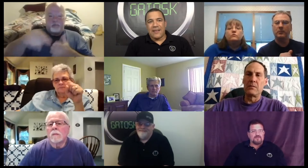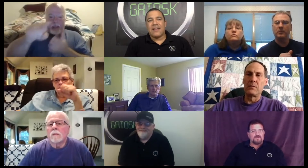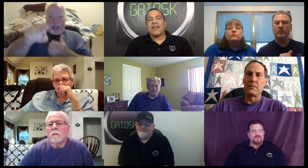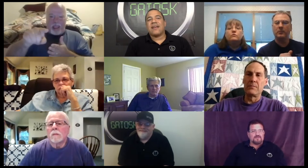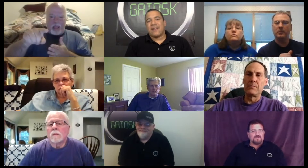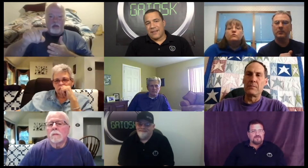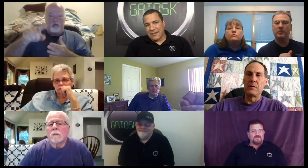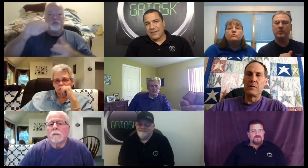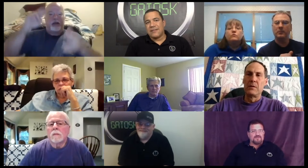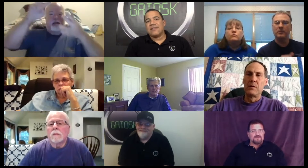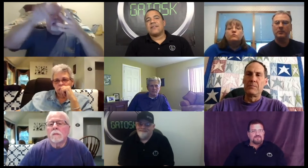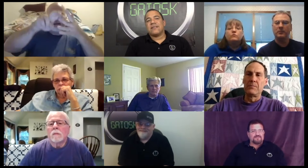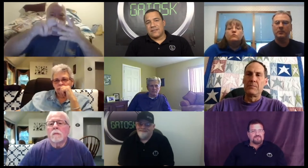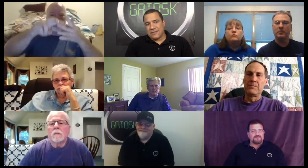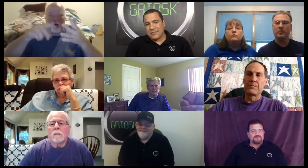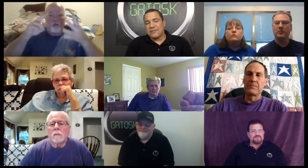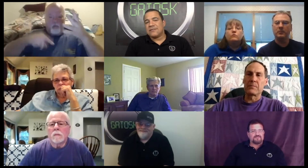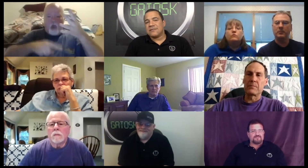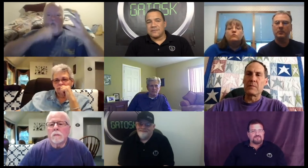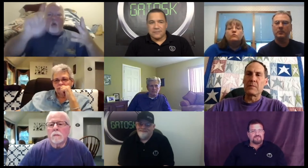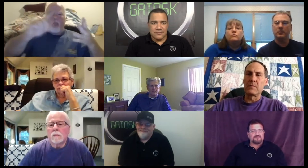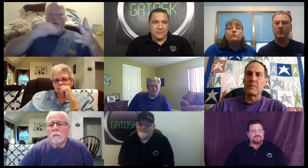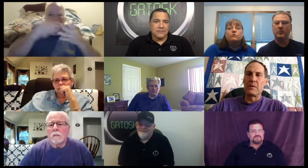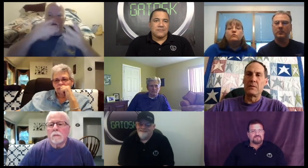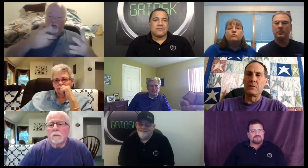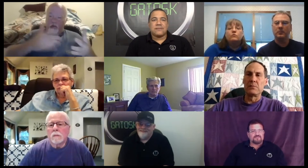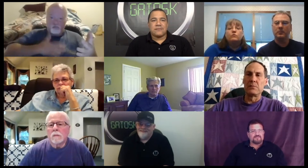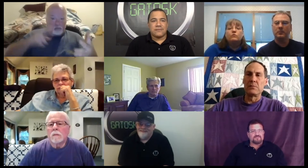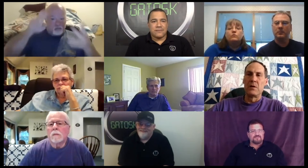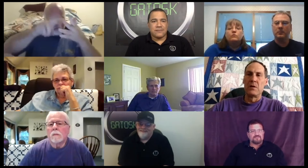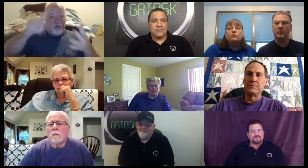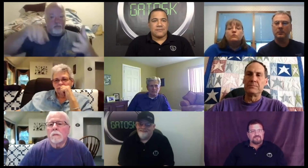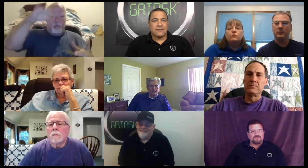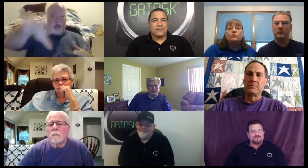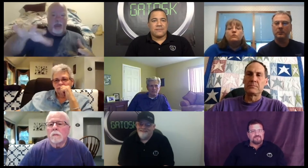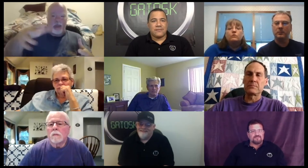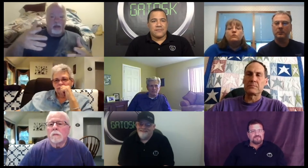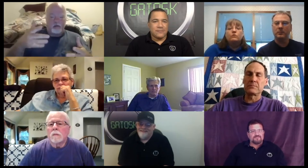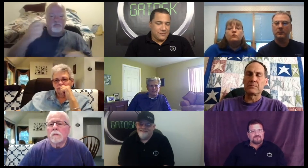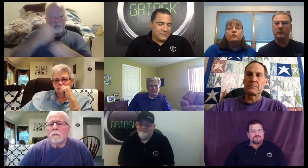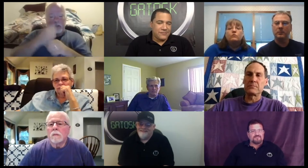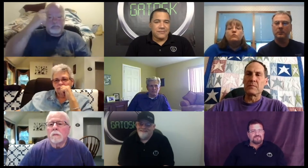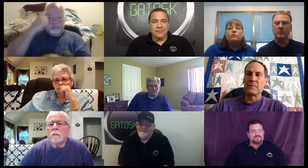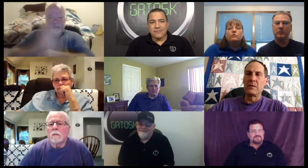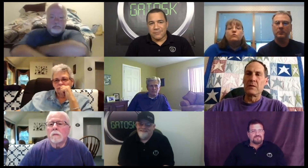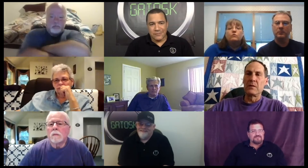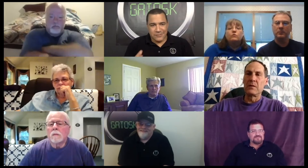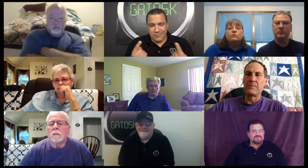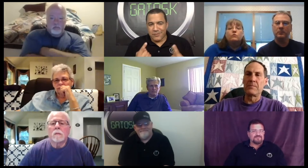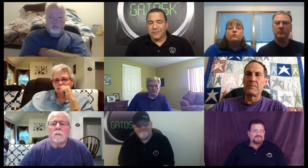everyone. So then if you want to jump in and ahead of they were willing to pay a fee possibly for